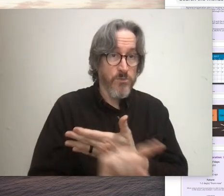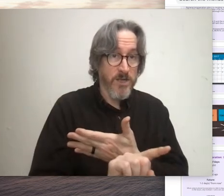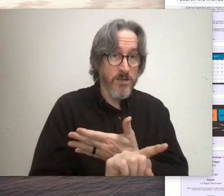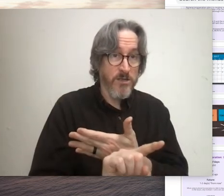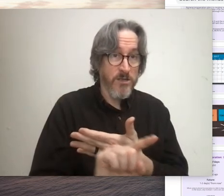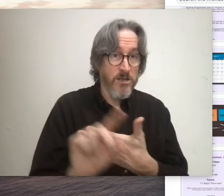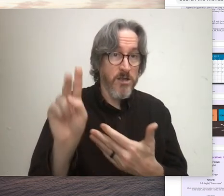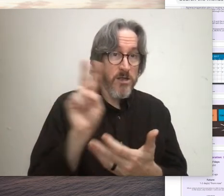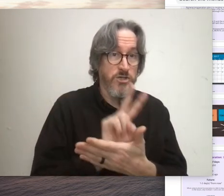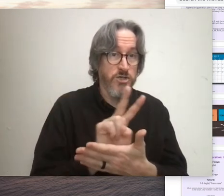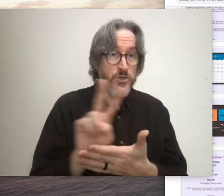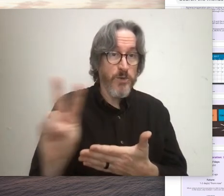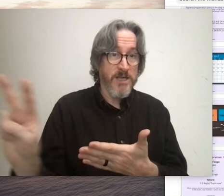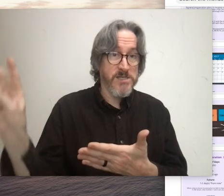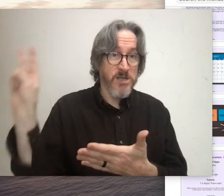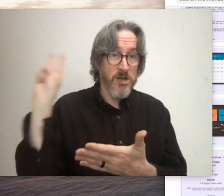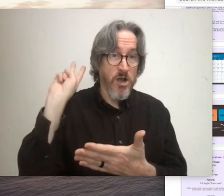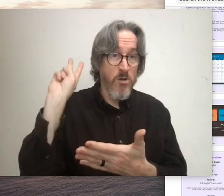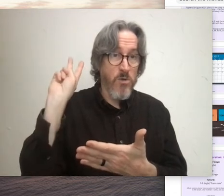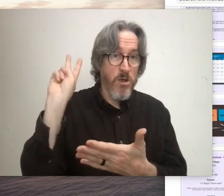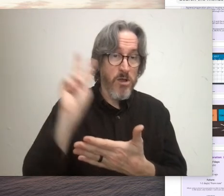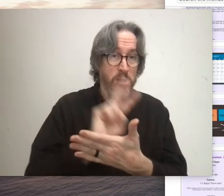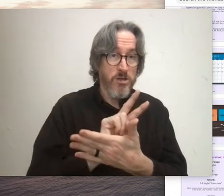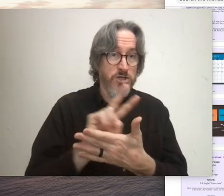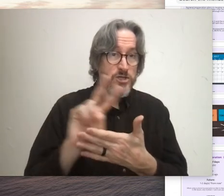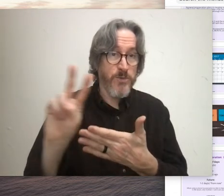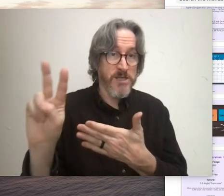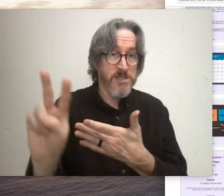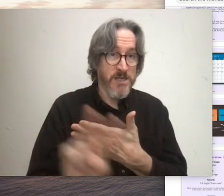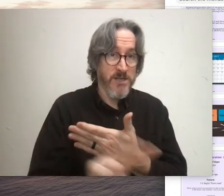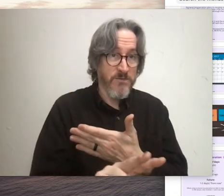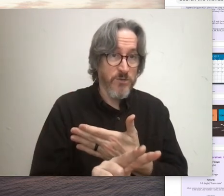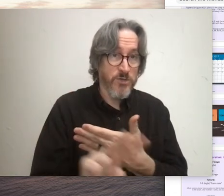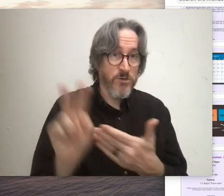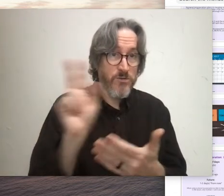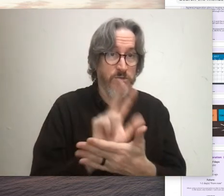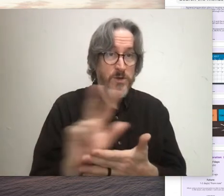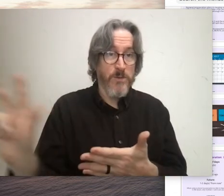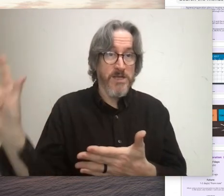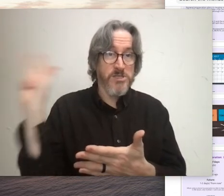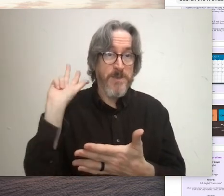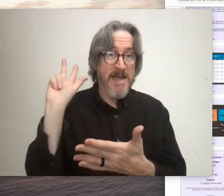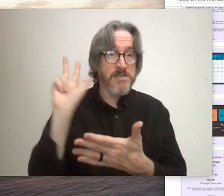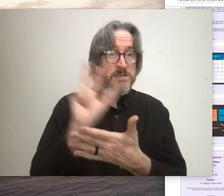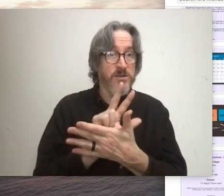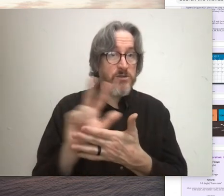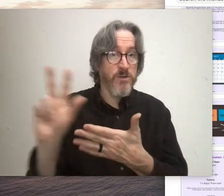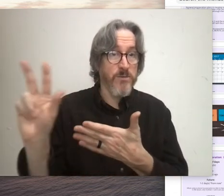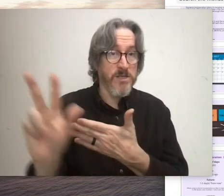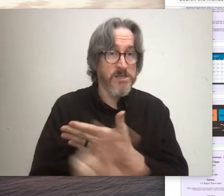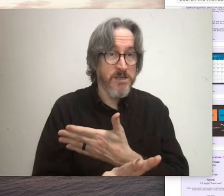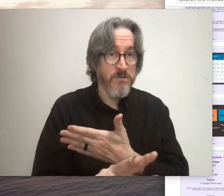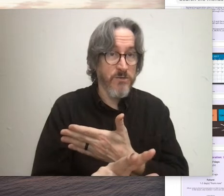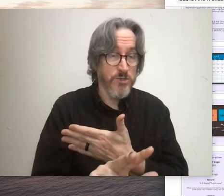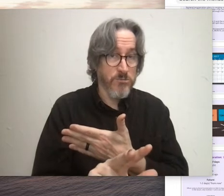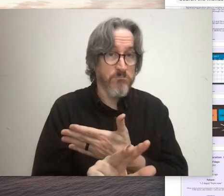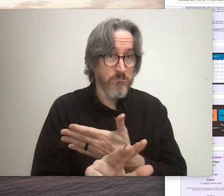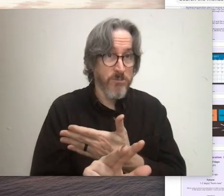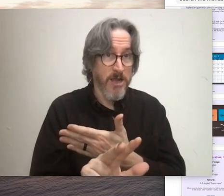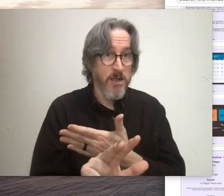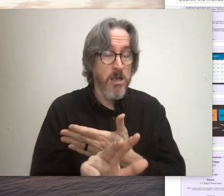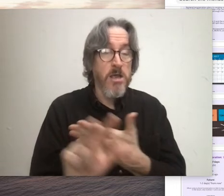next week, 2 weeks ago, 2 weeks in the future, 3 weeks past, 3 weeks in the